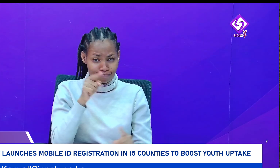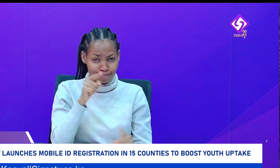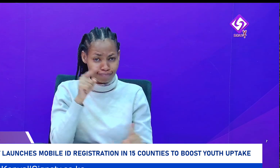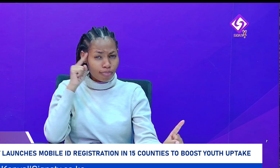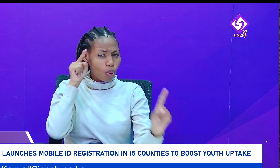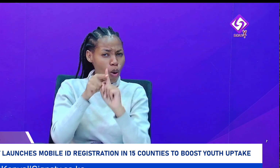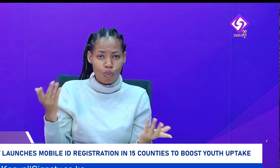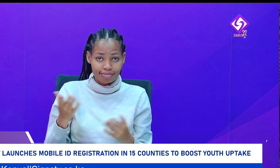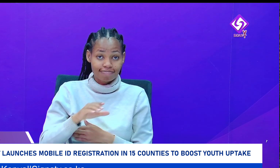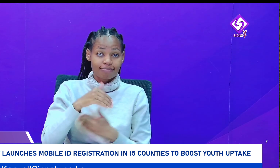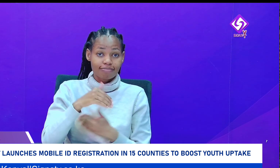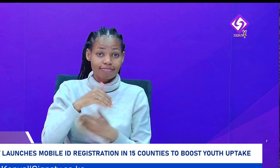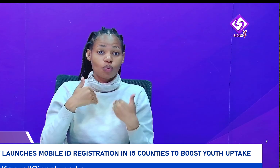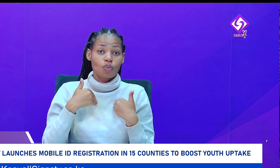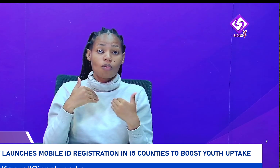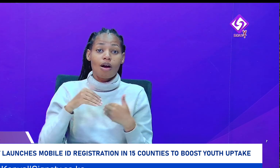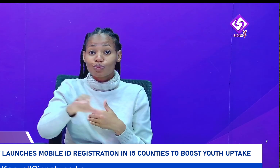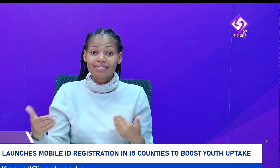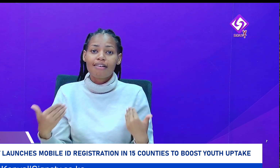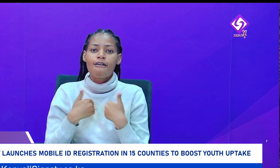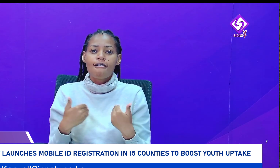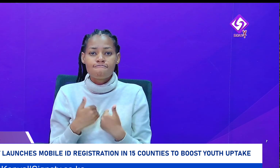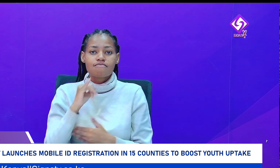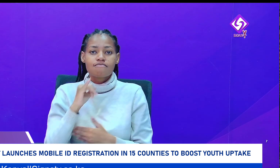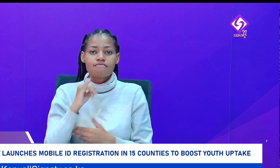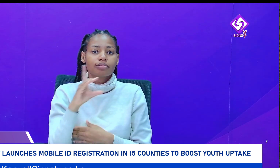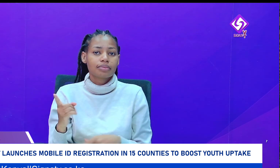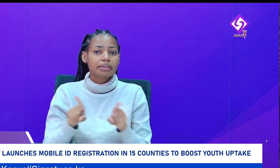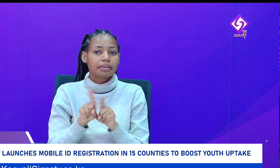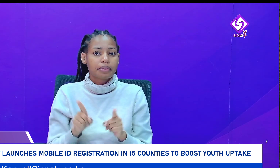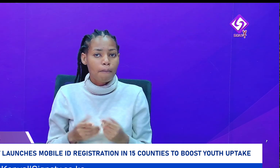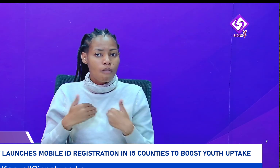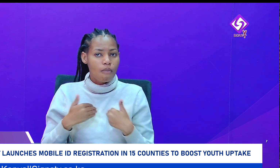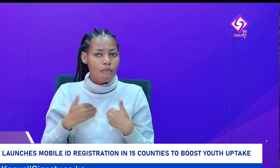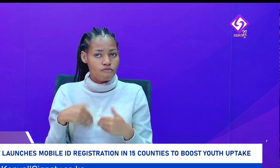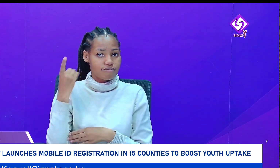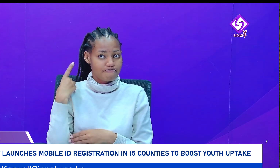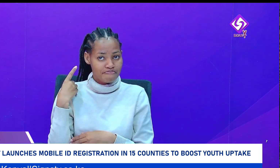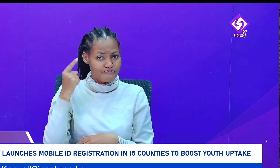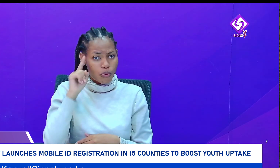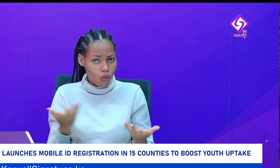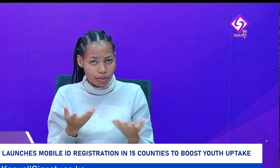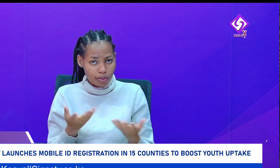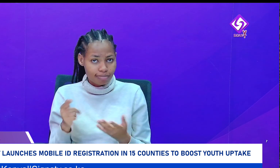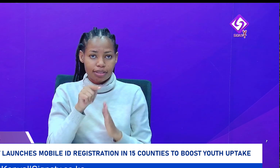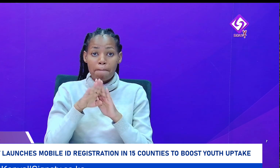The targeted counties have been identified as having an ID uptake rate that is below the